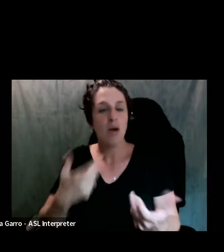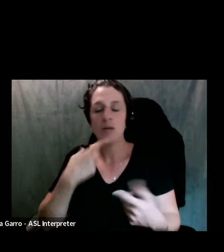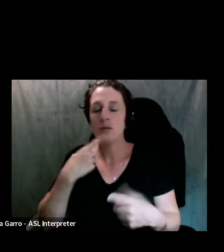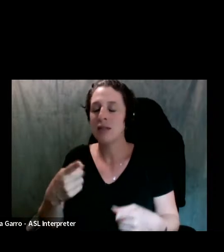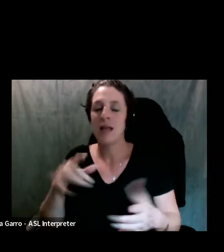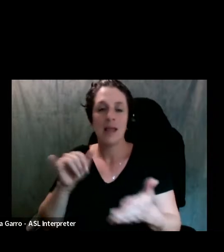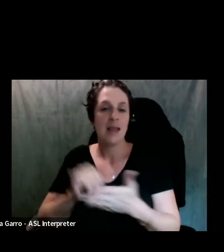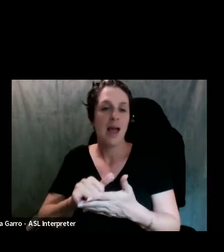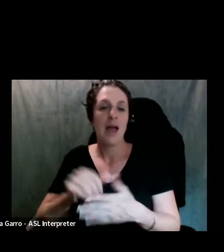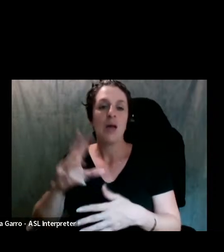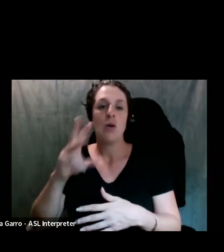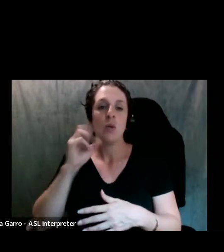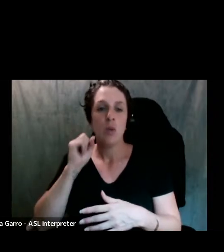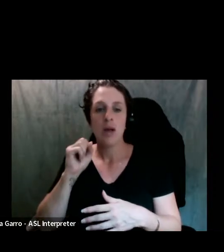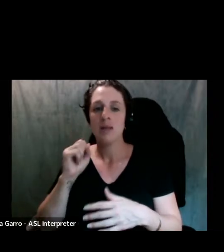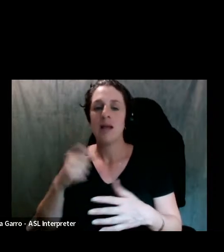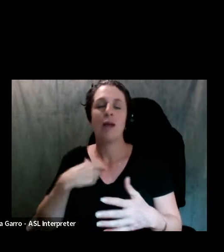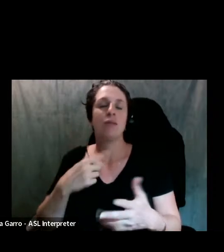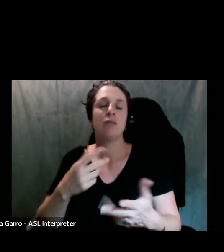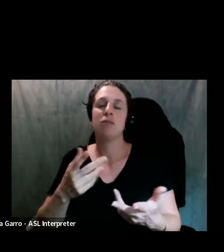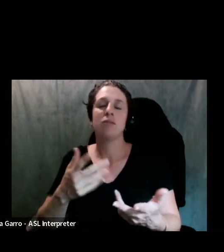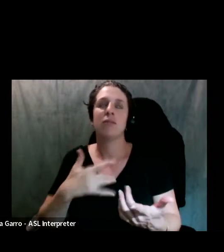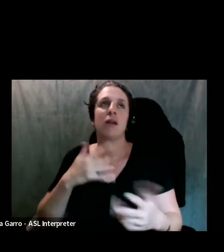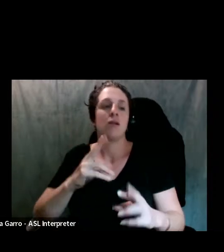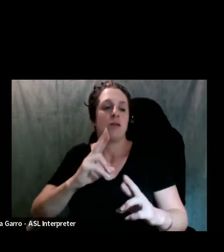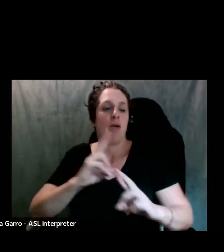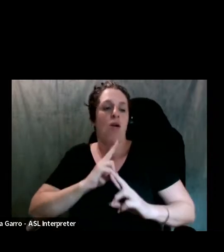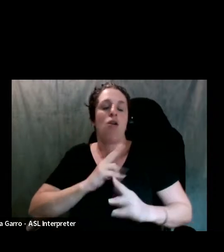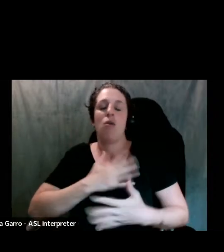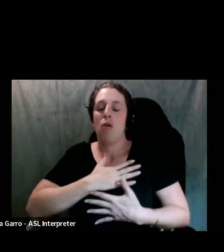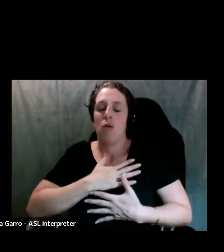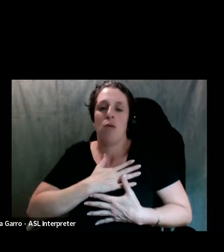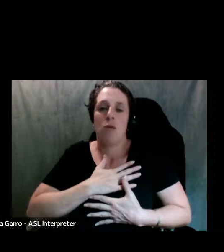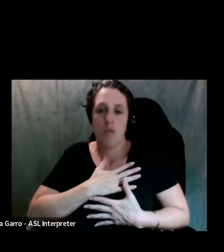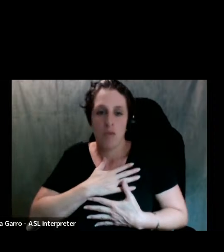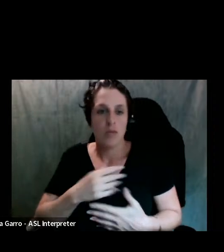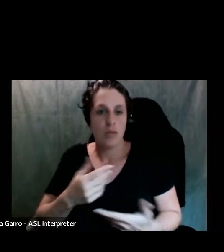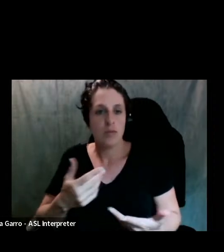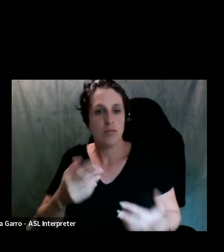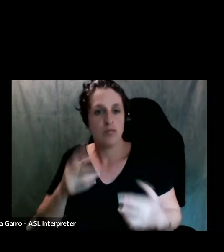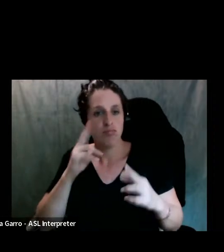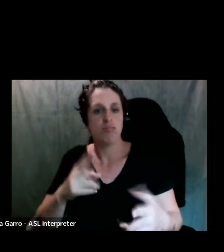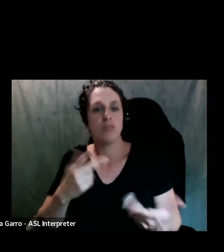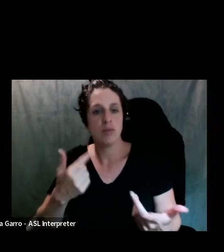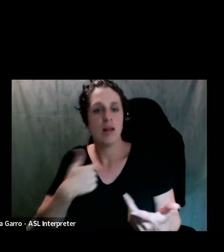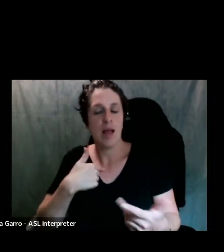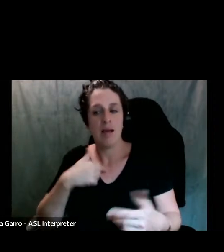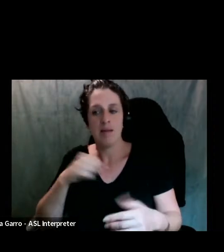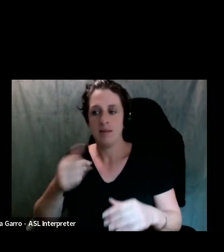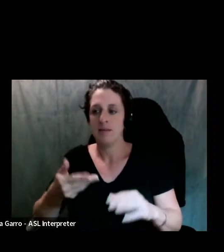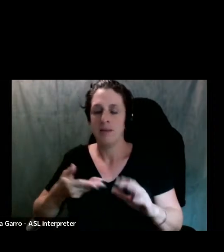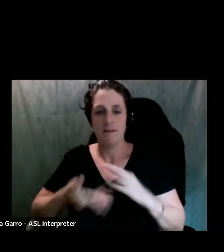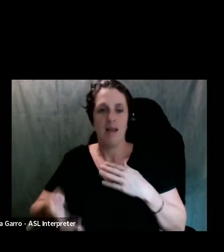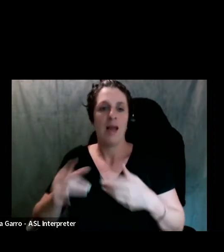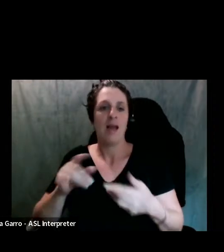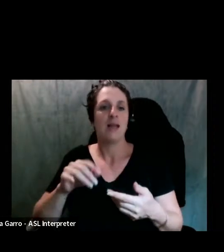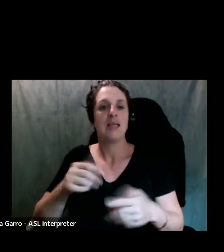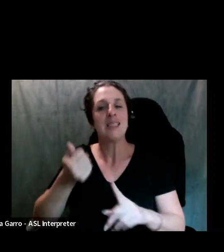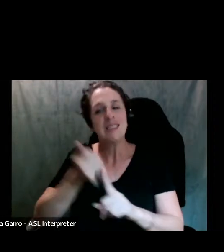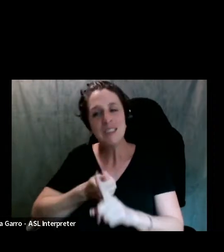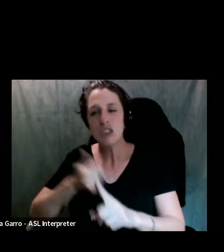was so honored to have been invited to that, and it was just so special. Each student